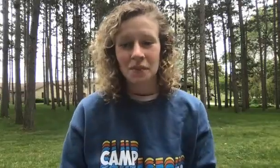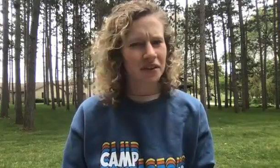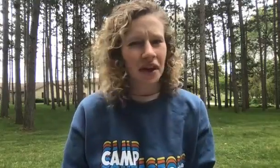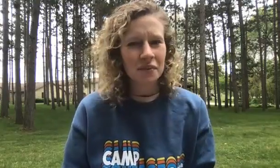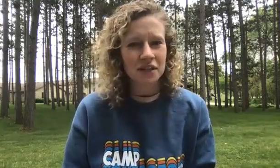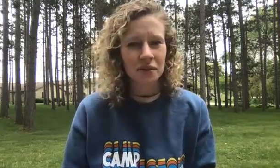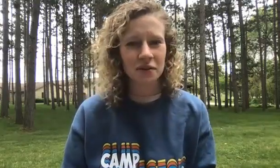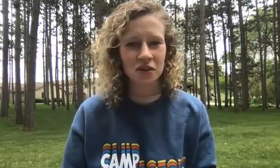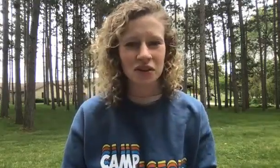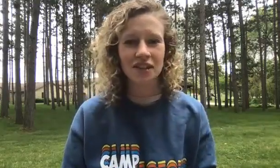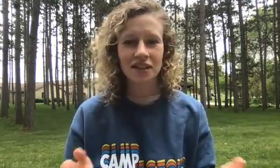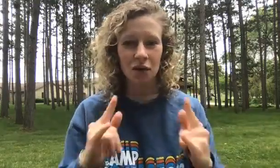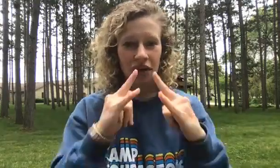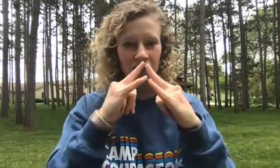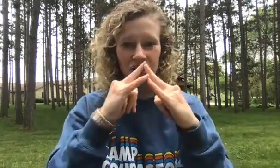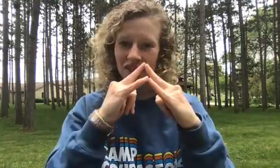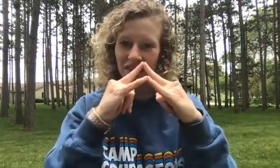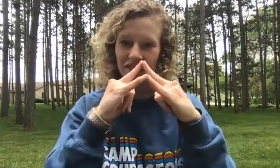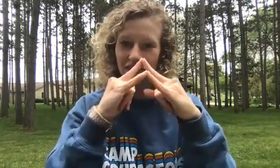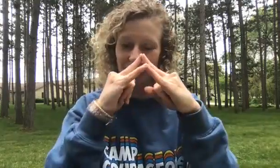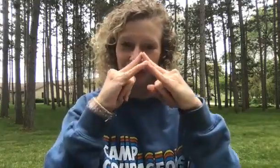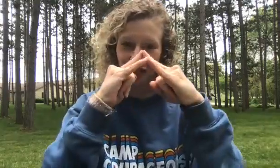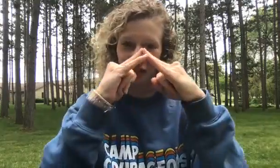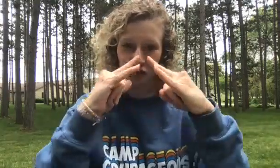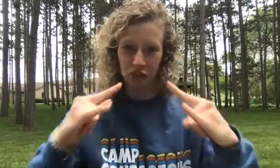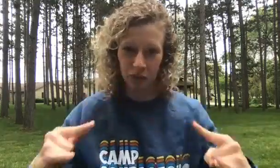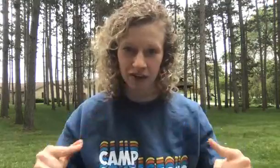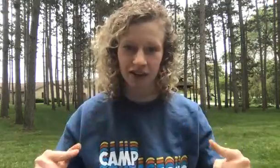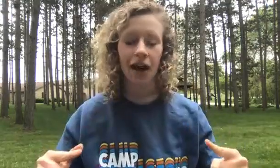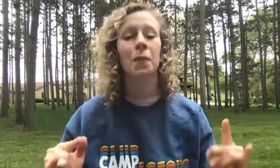That makes pretty much sense. How it looks kind of like a tent, and you're spreading it out.